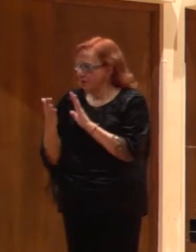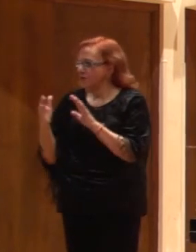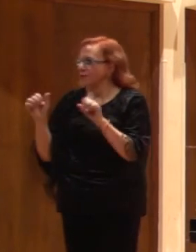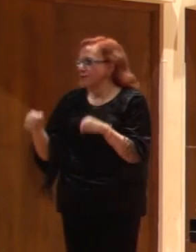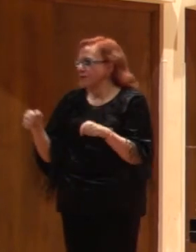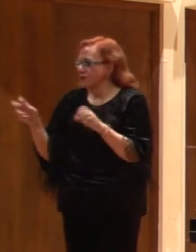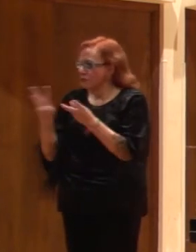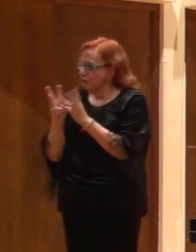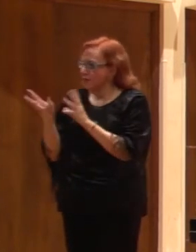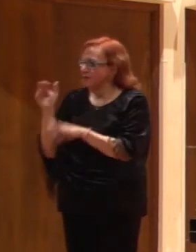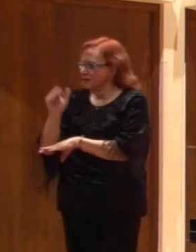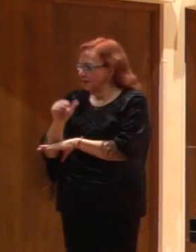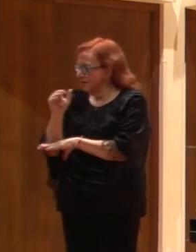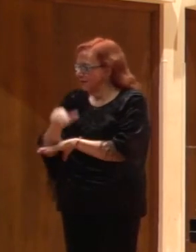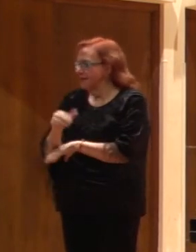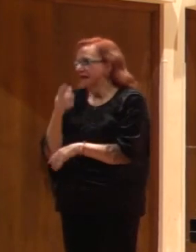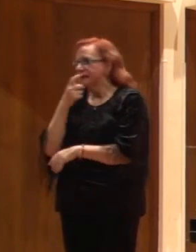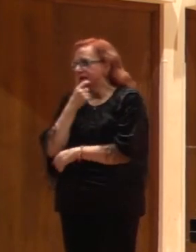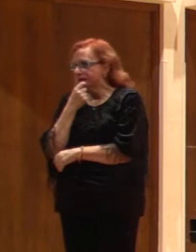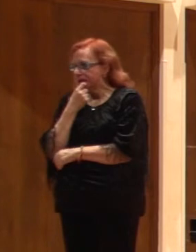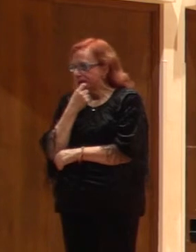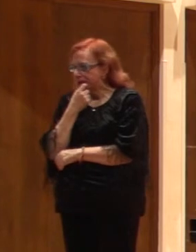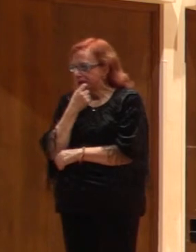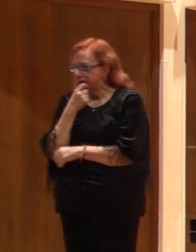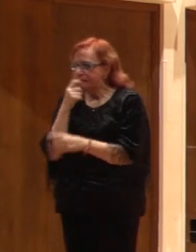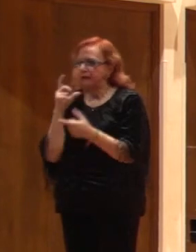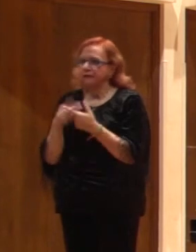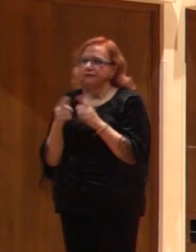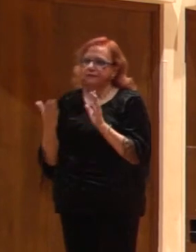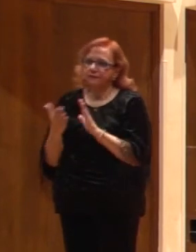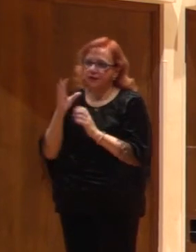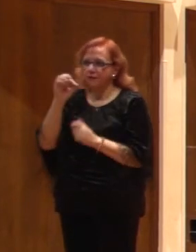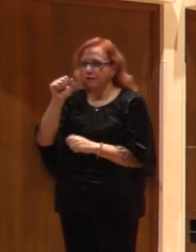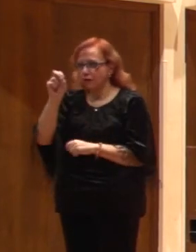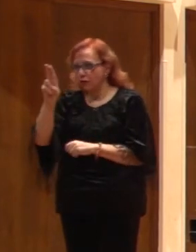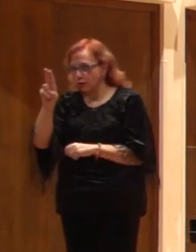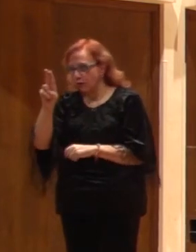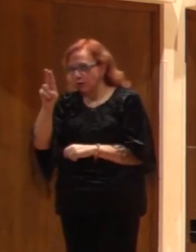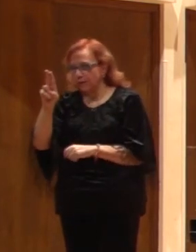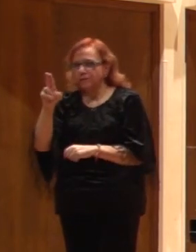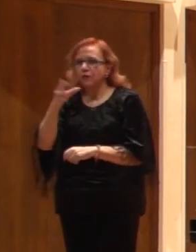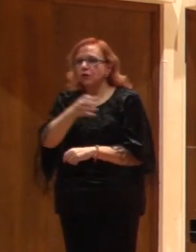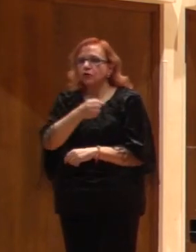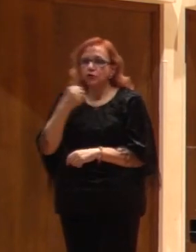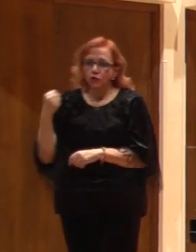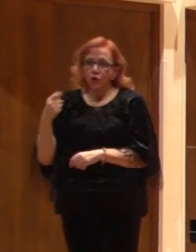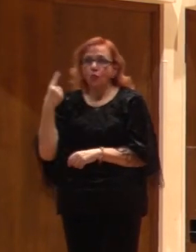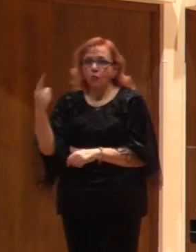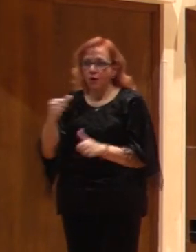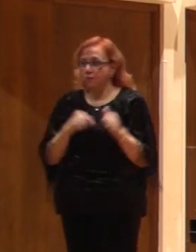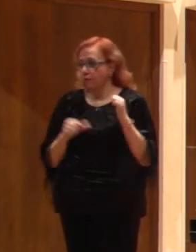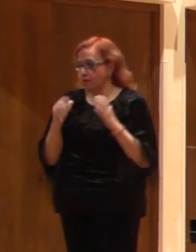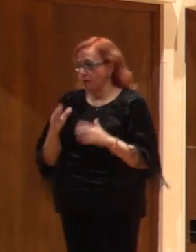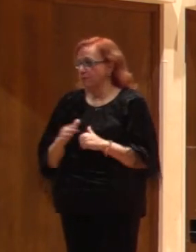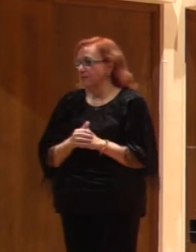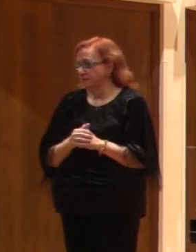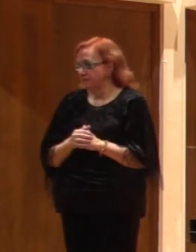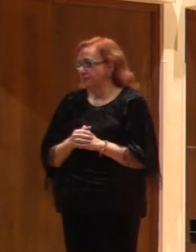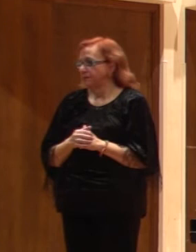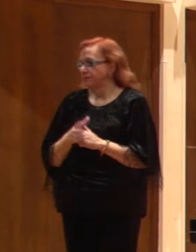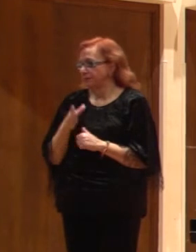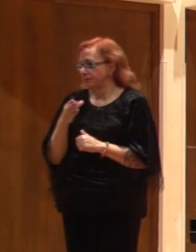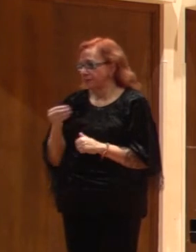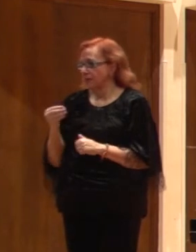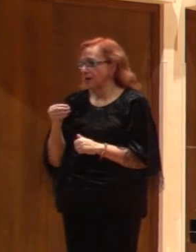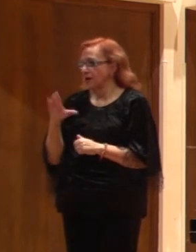weather tonight, which we were going around with. Then we were faced with flu, which took out one of our performers tonight